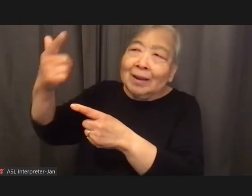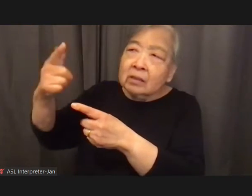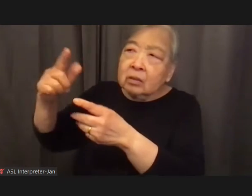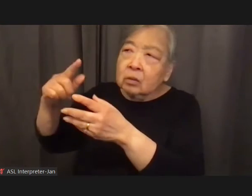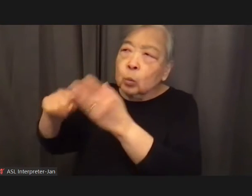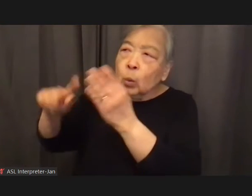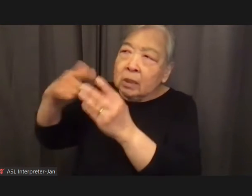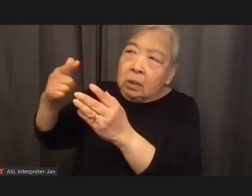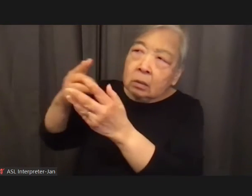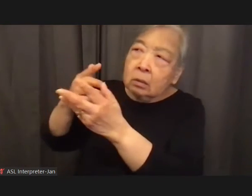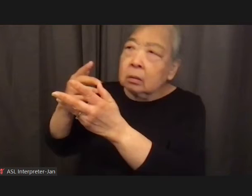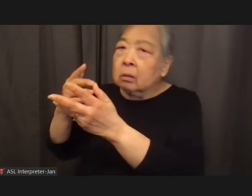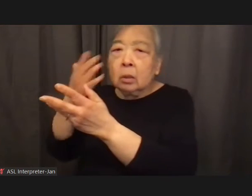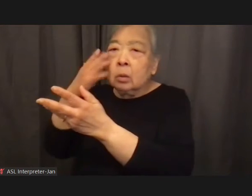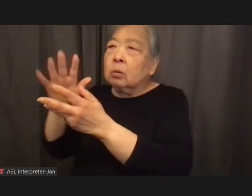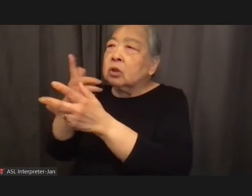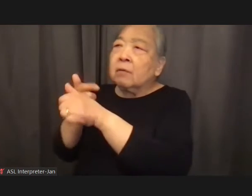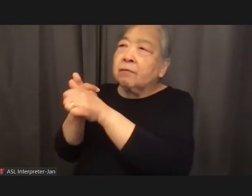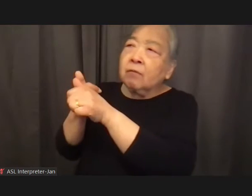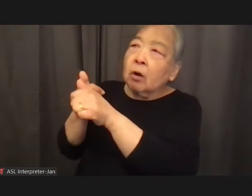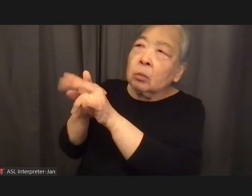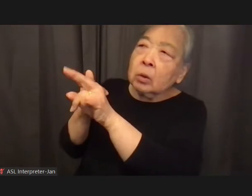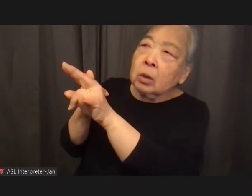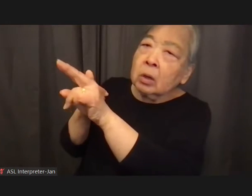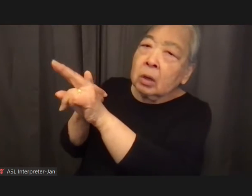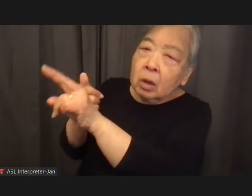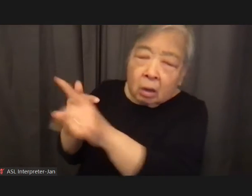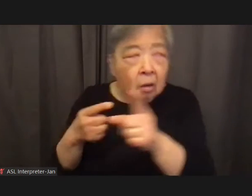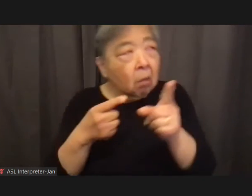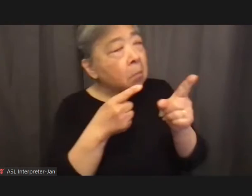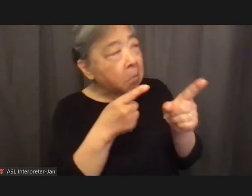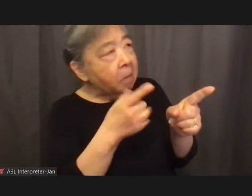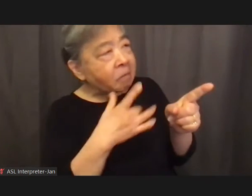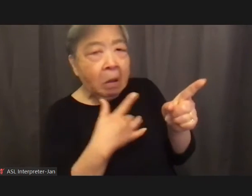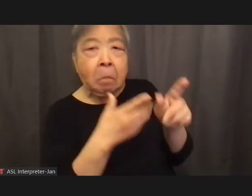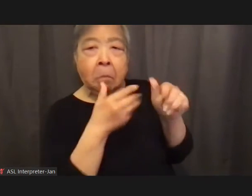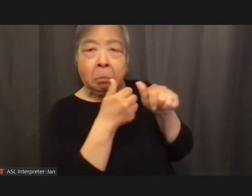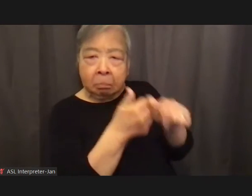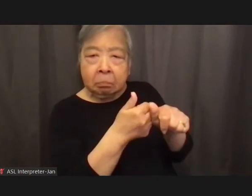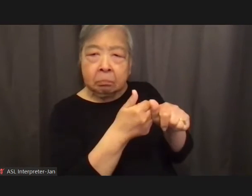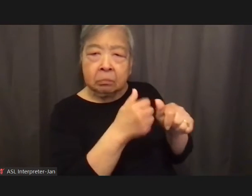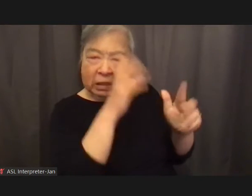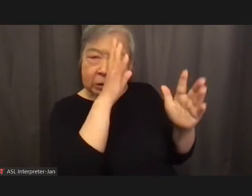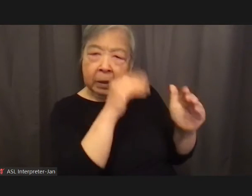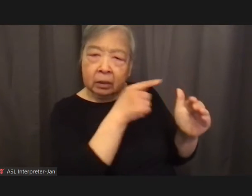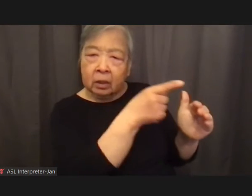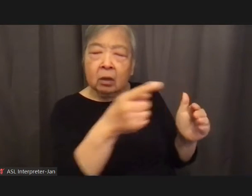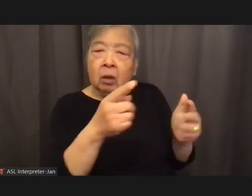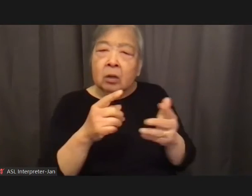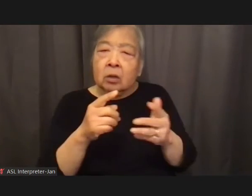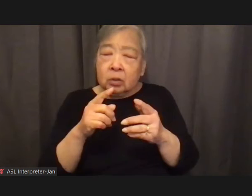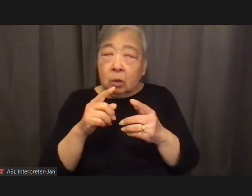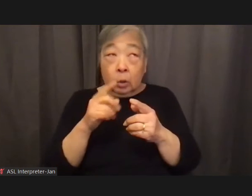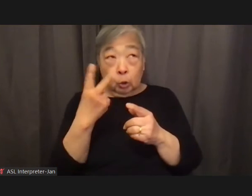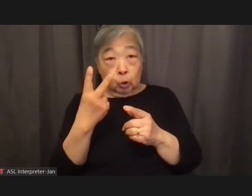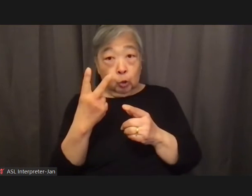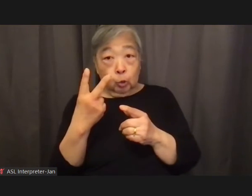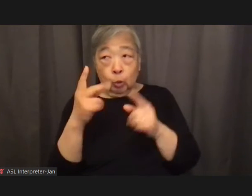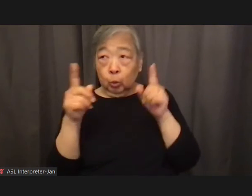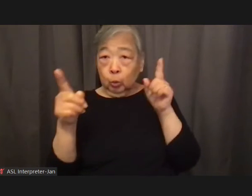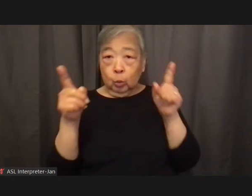Absolutely. Following this journey of your family. Yeah. I'm wondering, is there something, you know, what's lost or gained in those two very